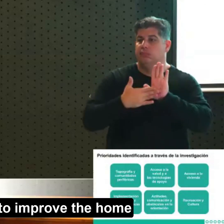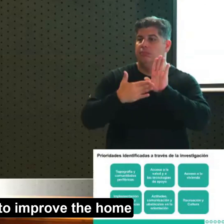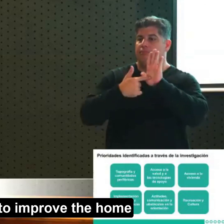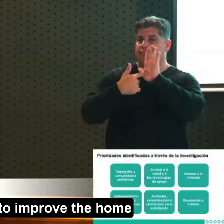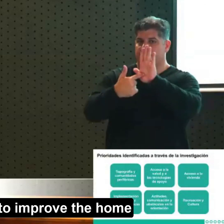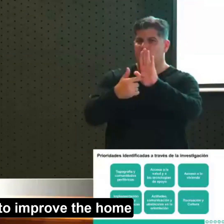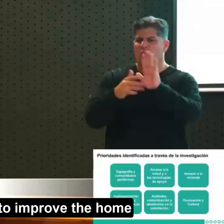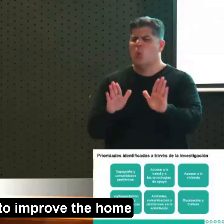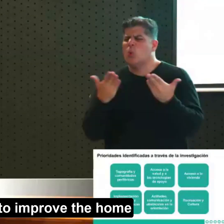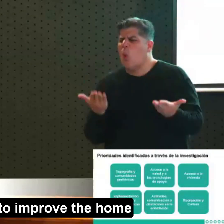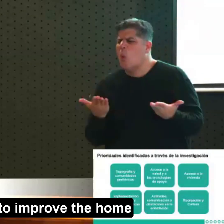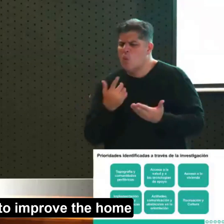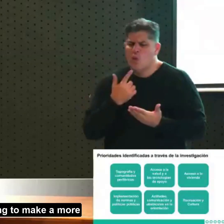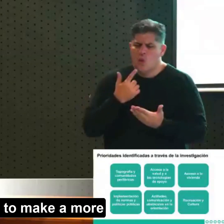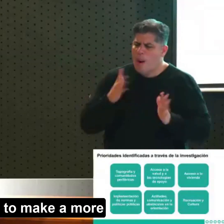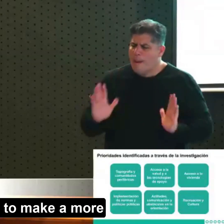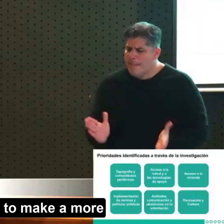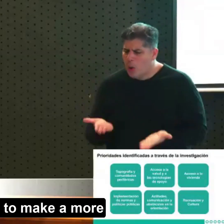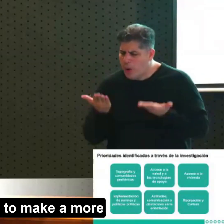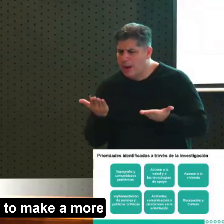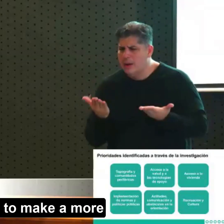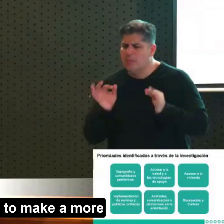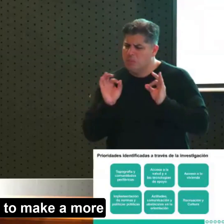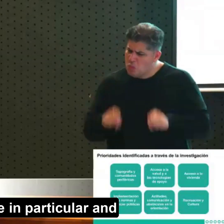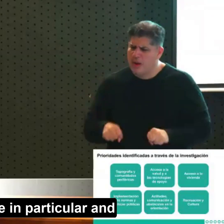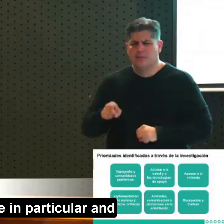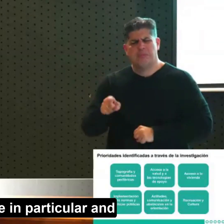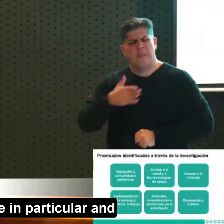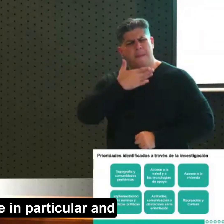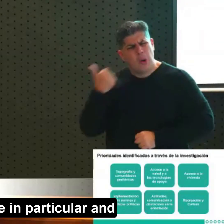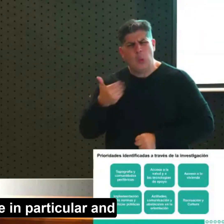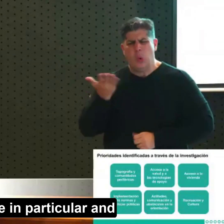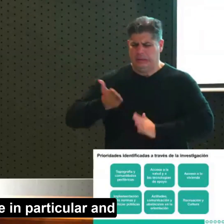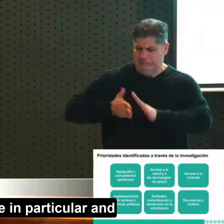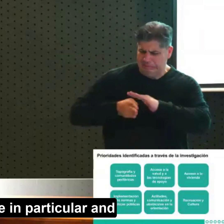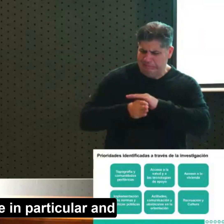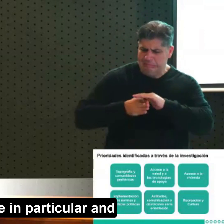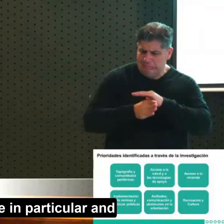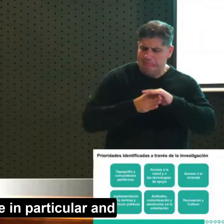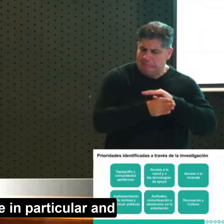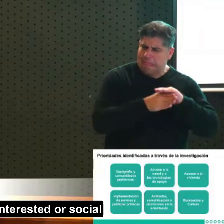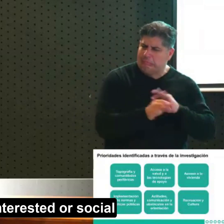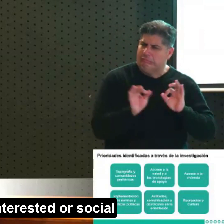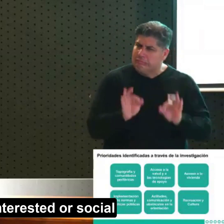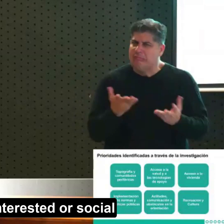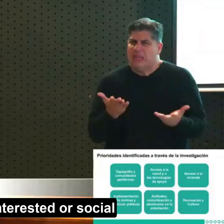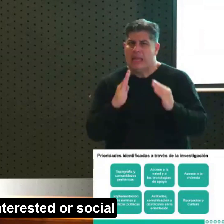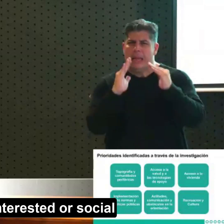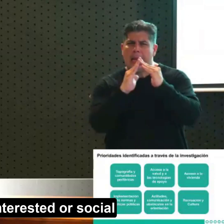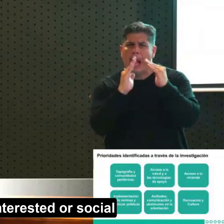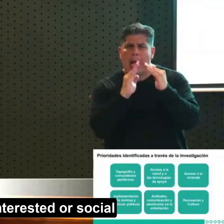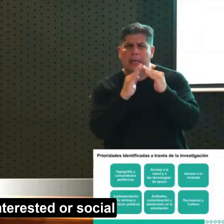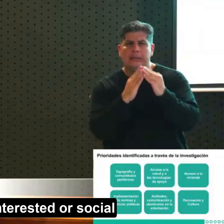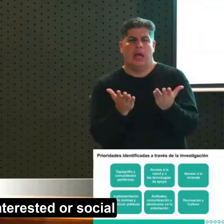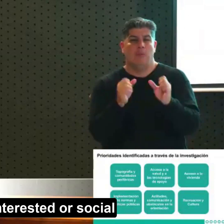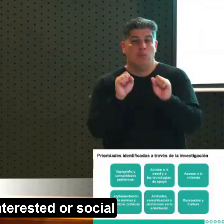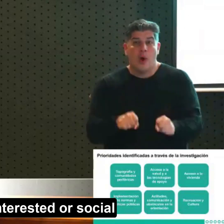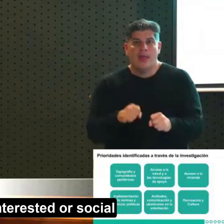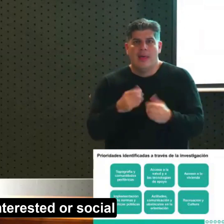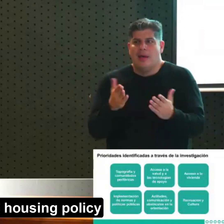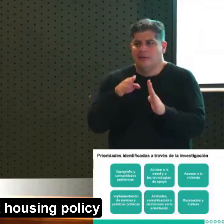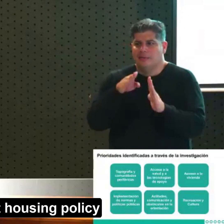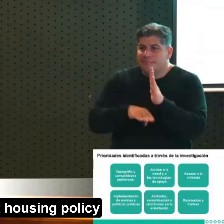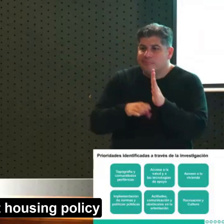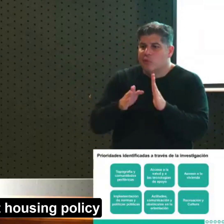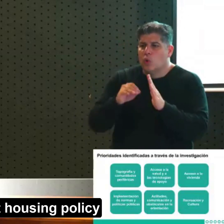at how to improve the housing, to make them more accessible, in particular, socially interested or